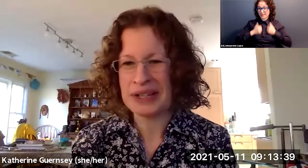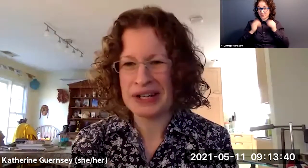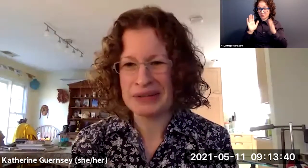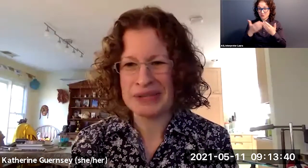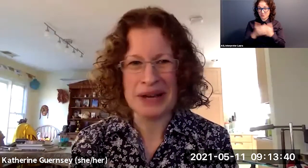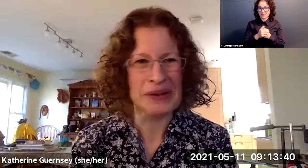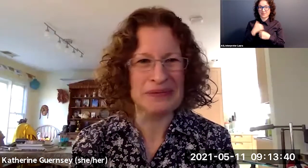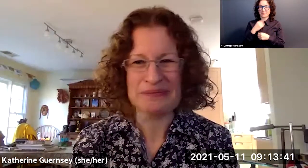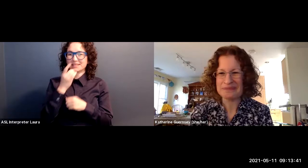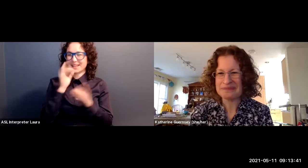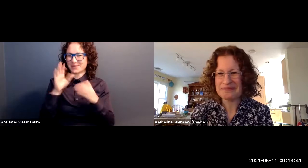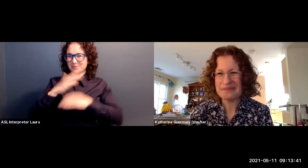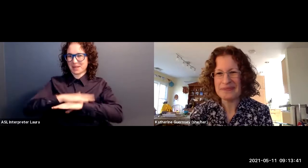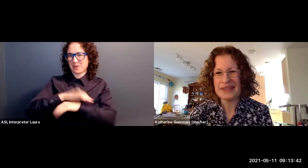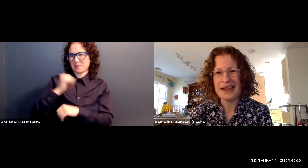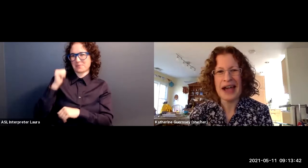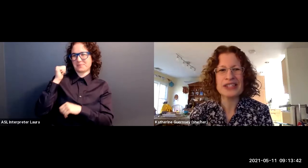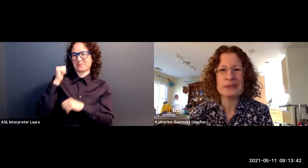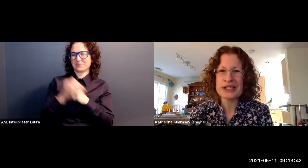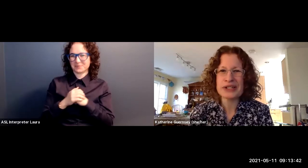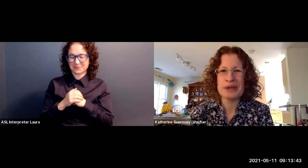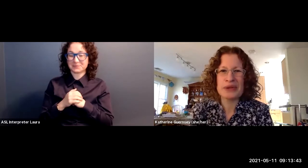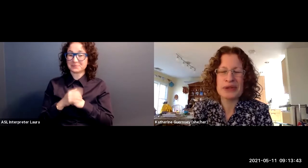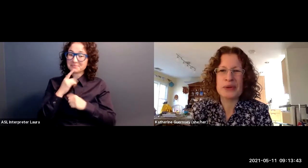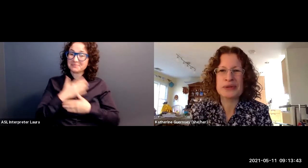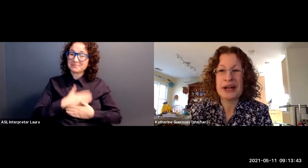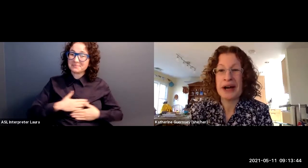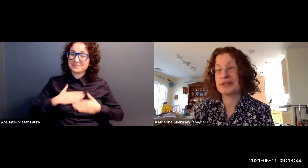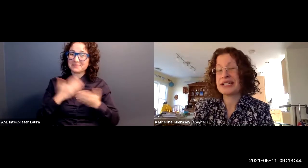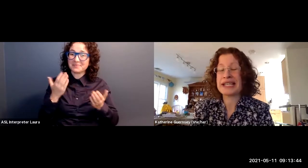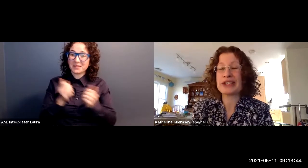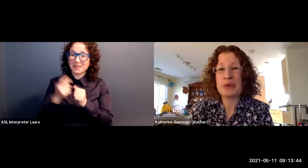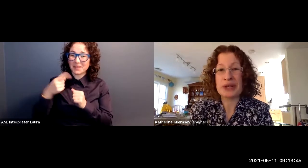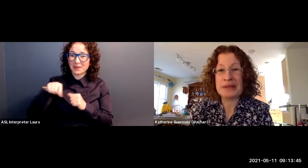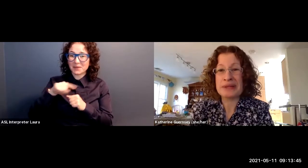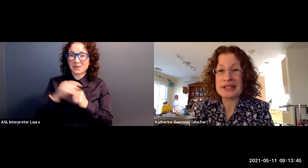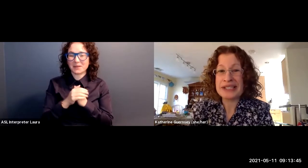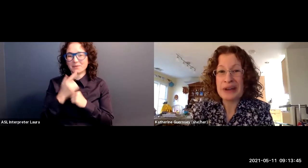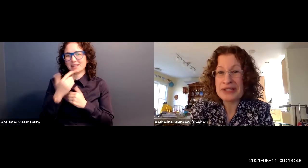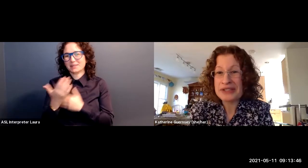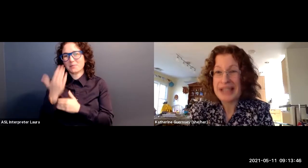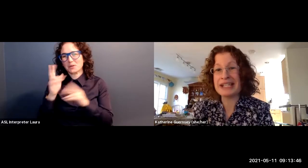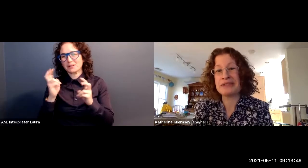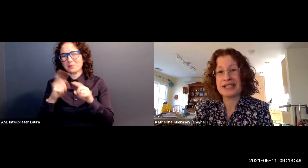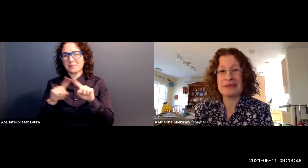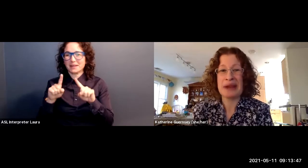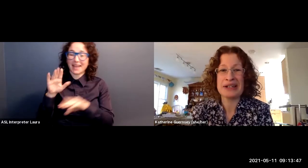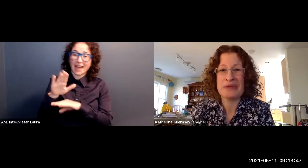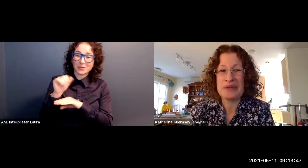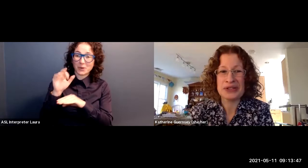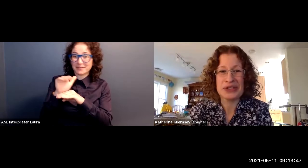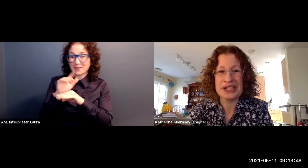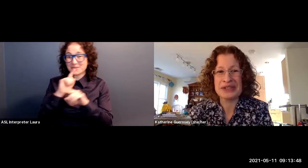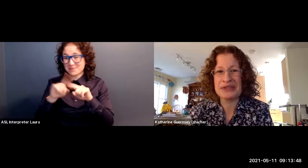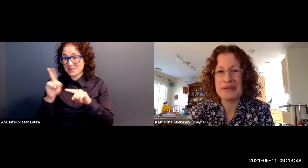of my dining room table. It's a pleasure to be with you all. I was going to say this morning, but this afternoon and evening, depending